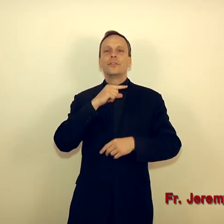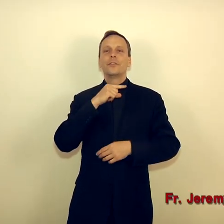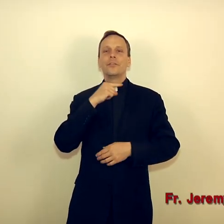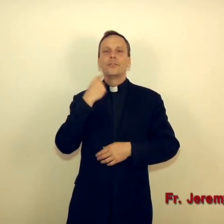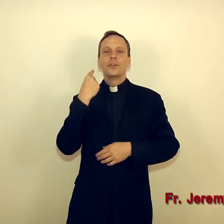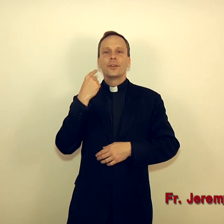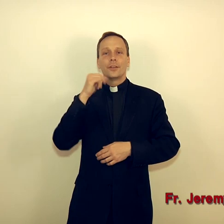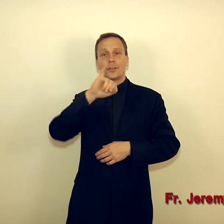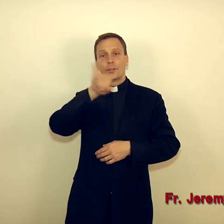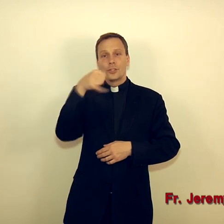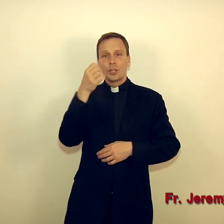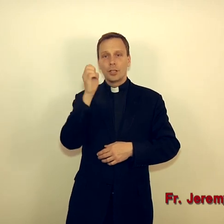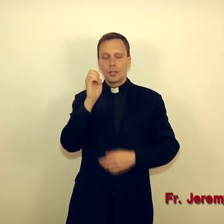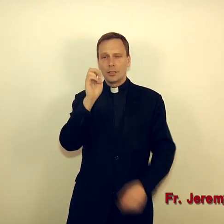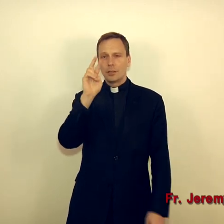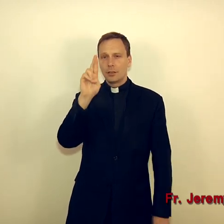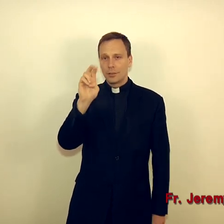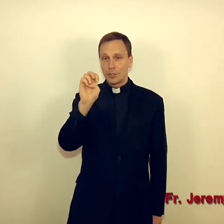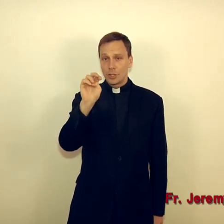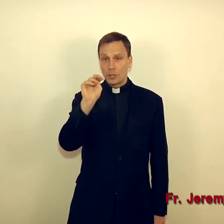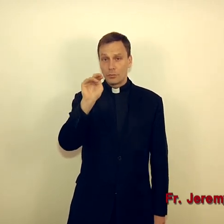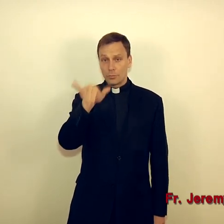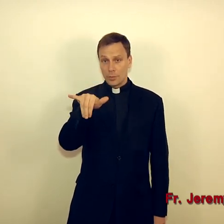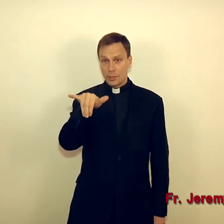My name is Father Jeremy